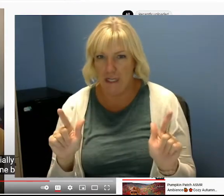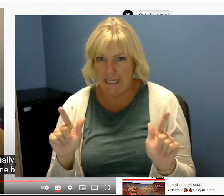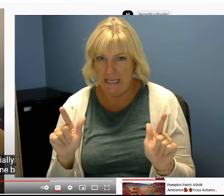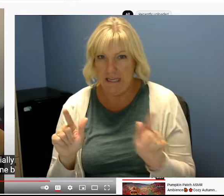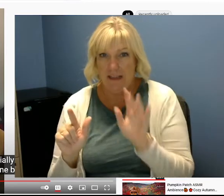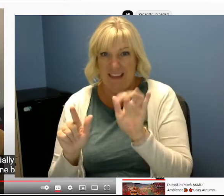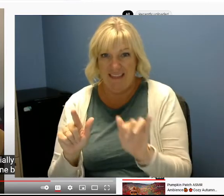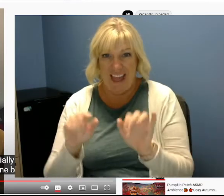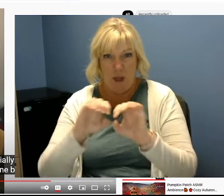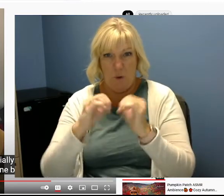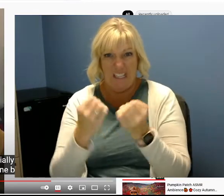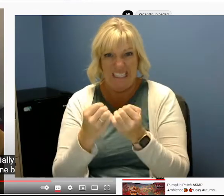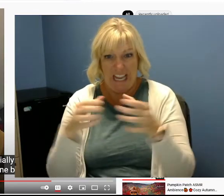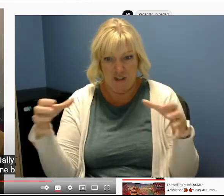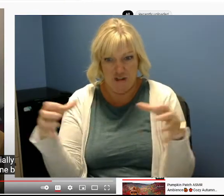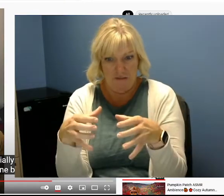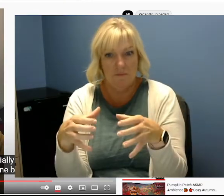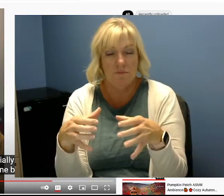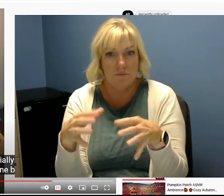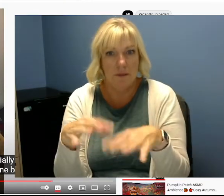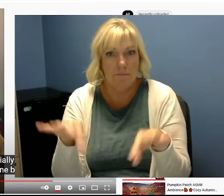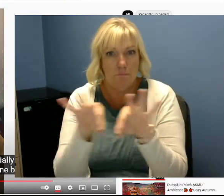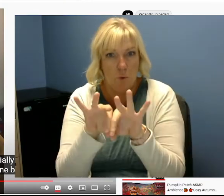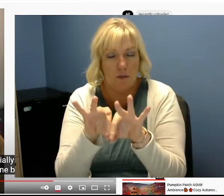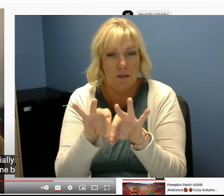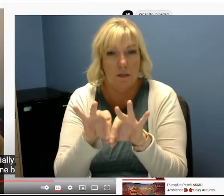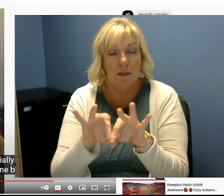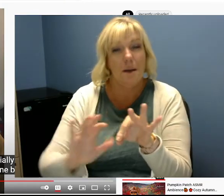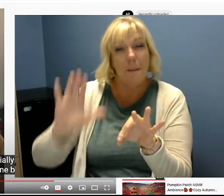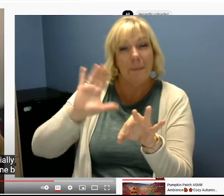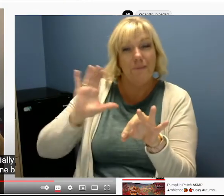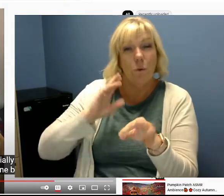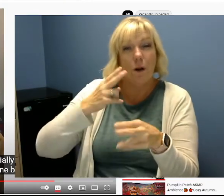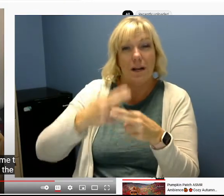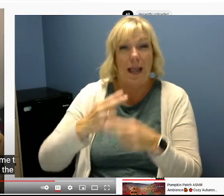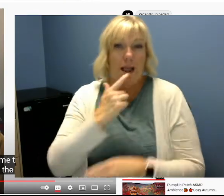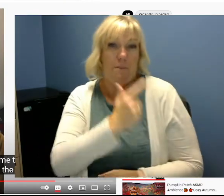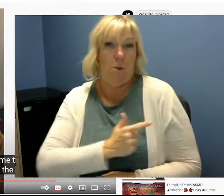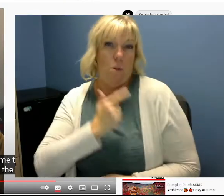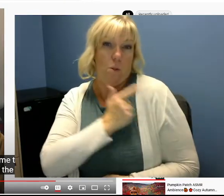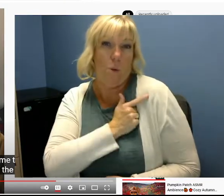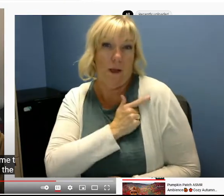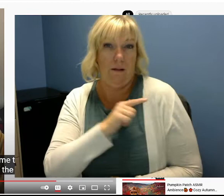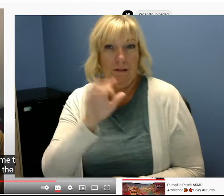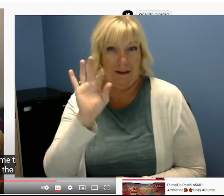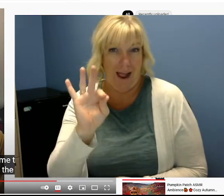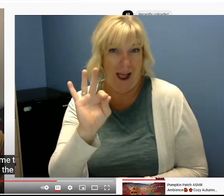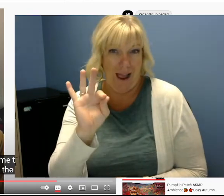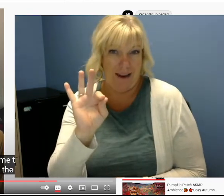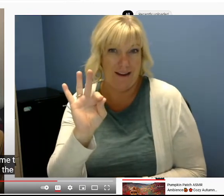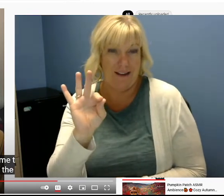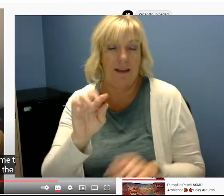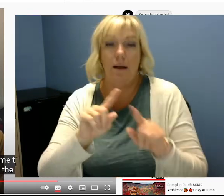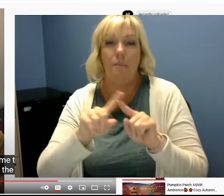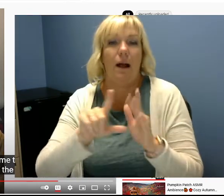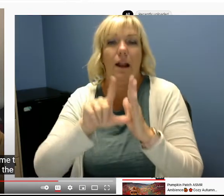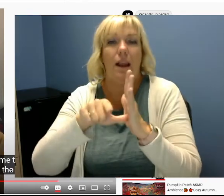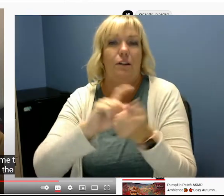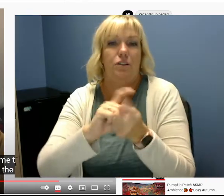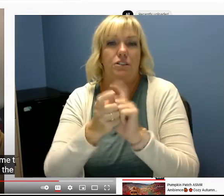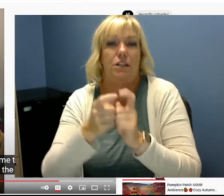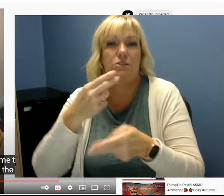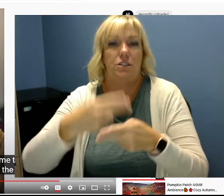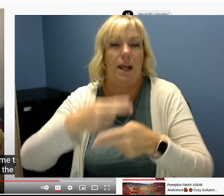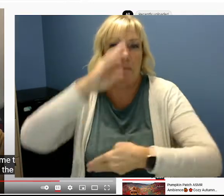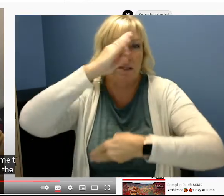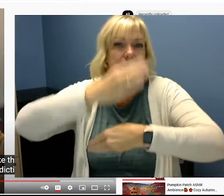significant because initially they called themselves the Loyal Nine, but in time they will change their name to the Sons of